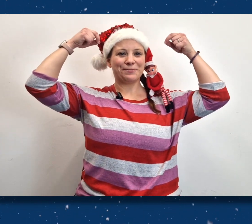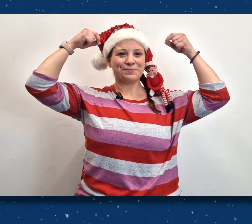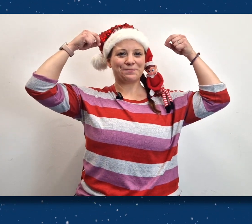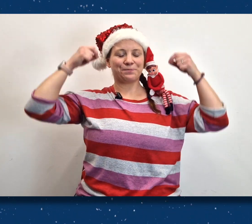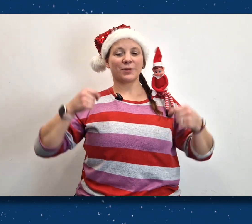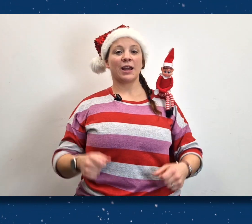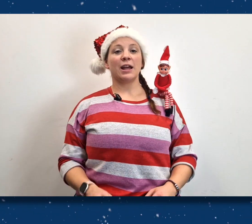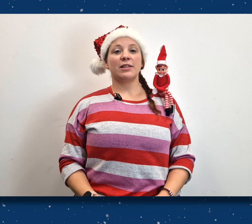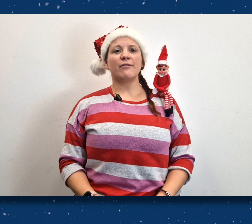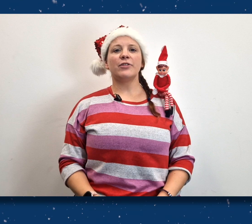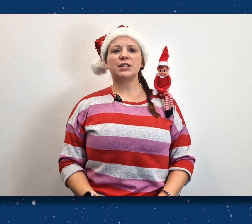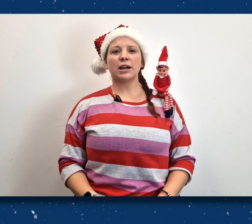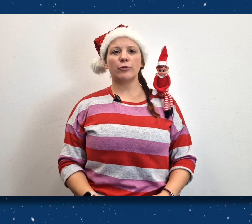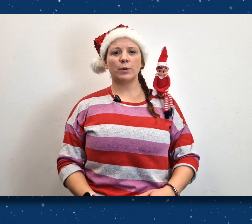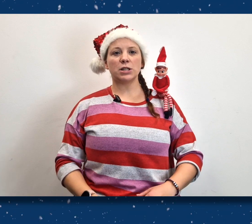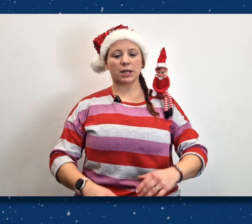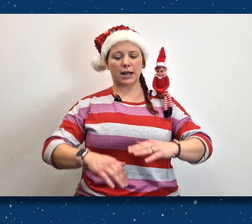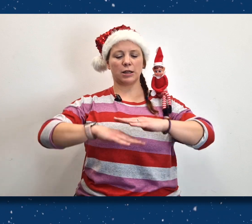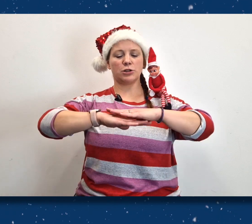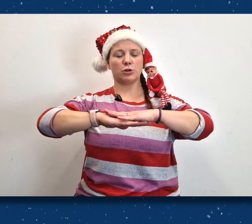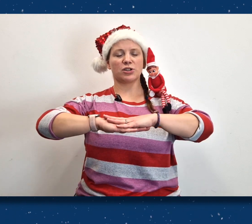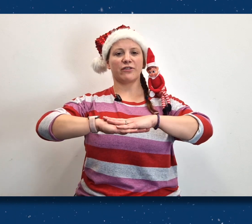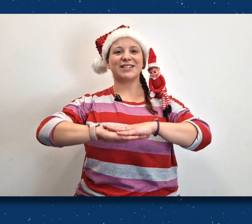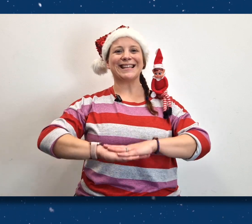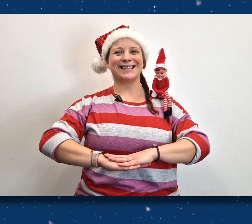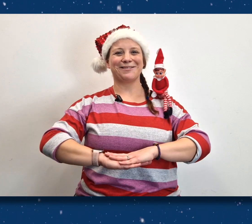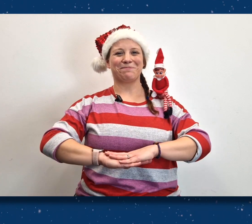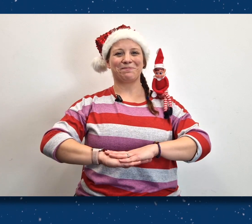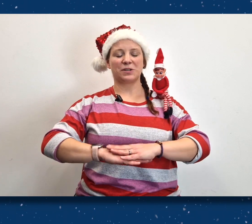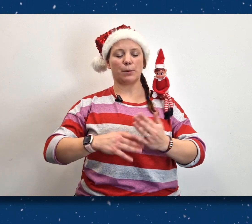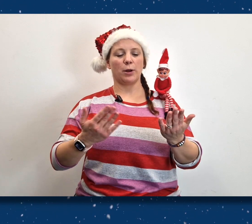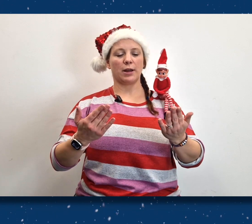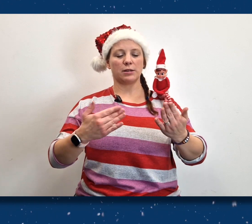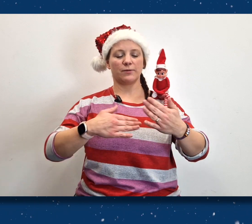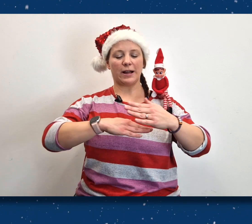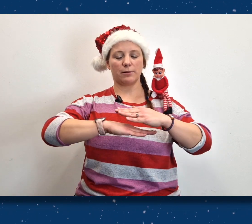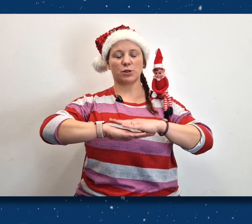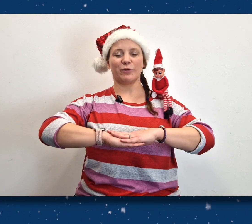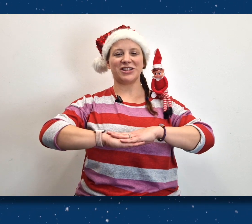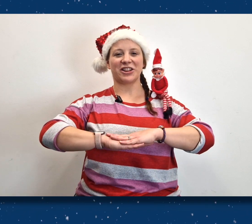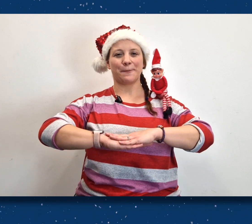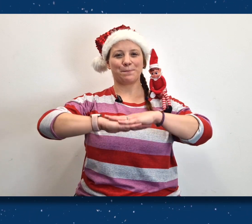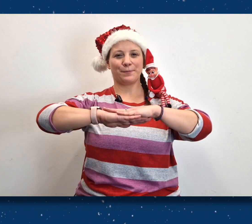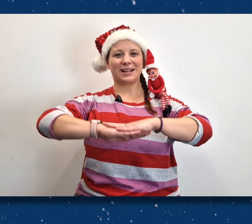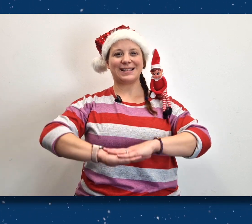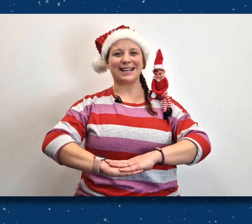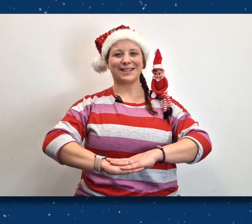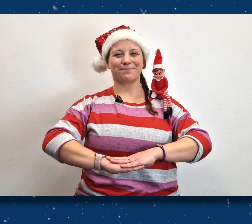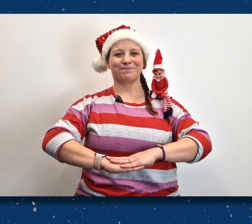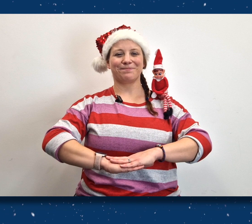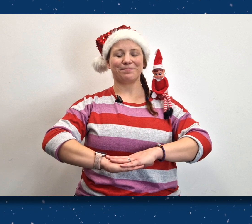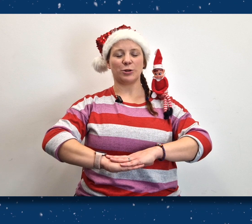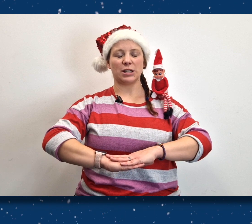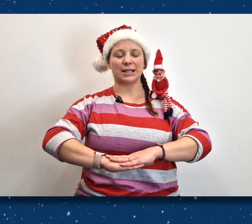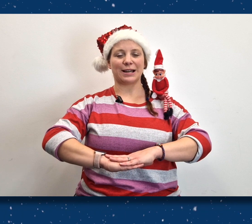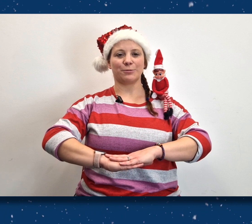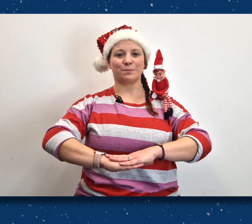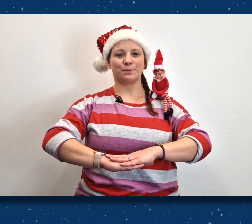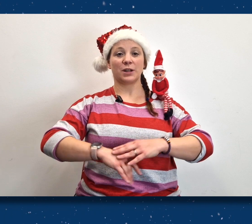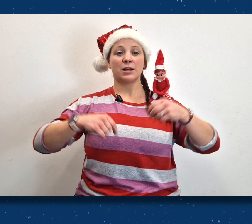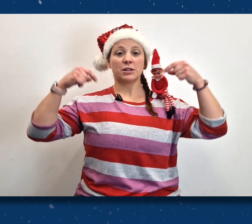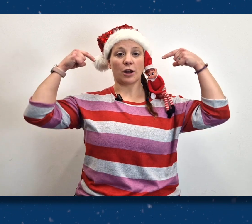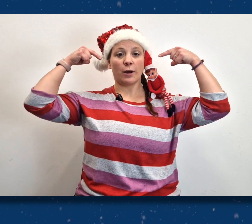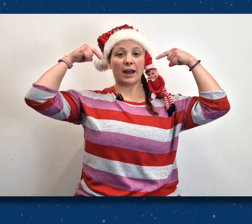Elf. Then for shelf, we're just going to do the sign for sit. So both hands flat on top of each other. Sit. Motioning